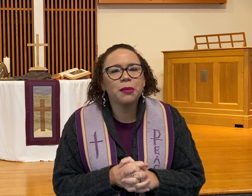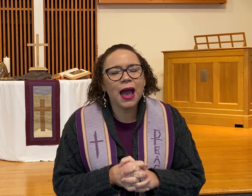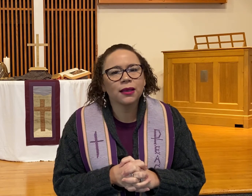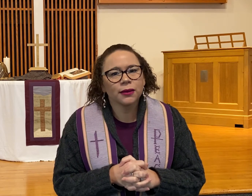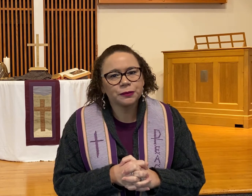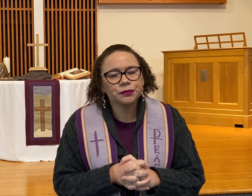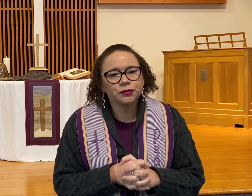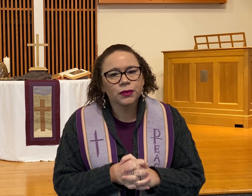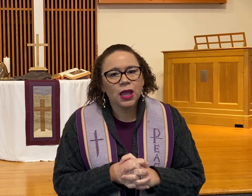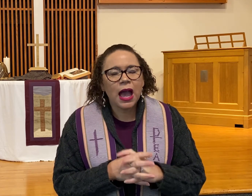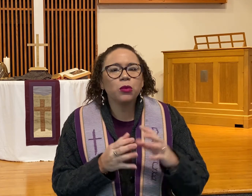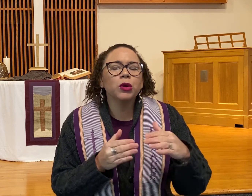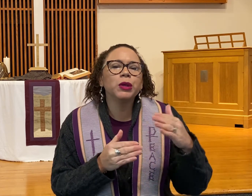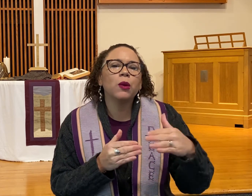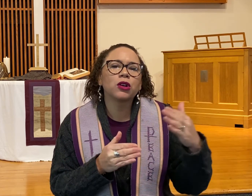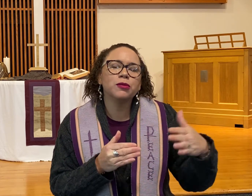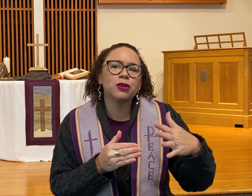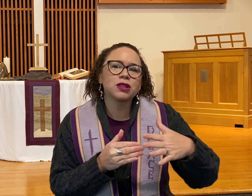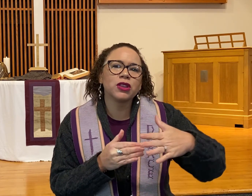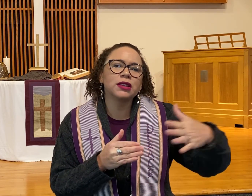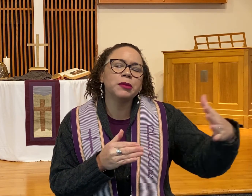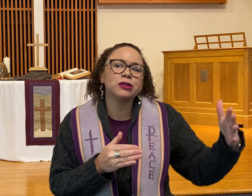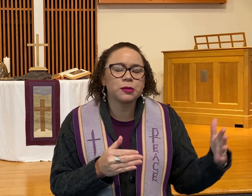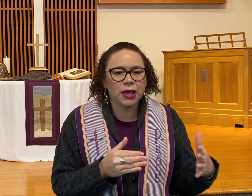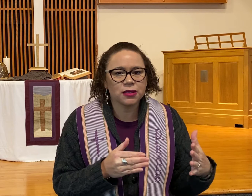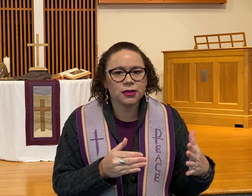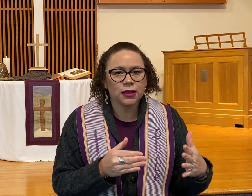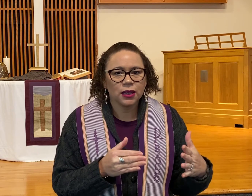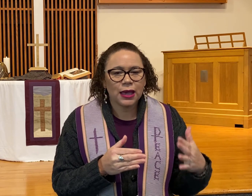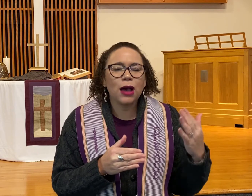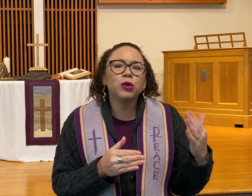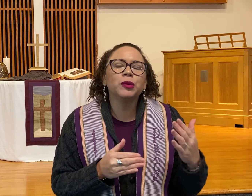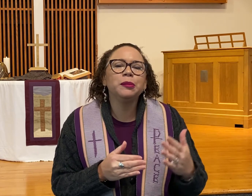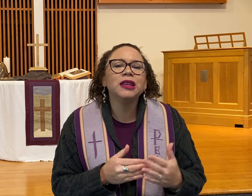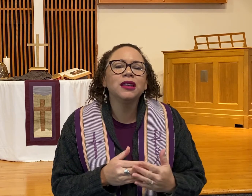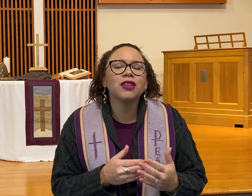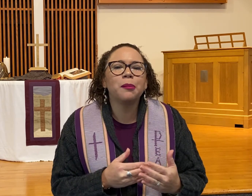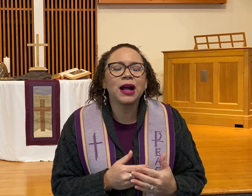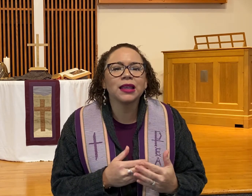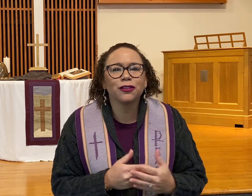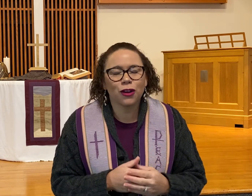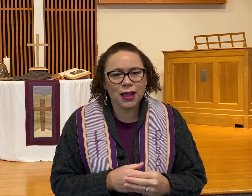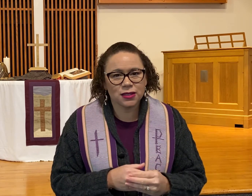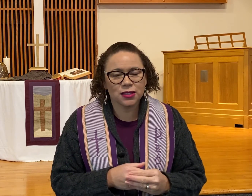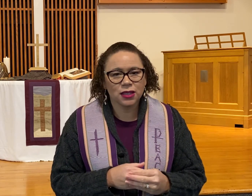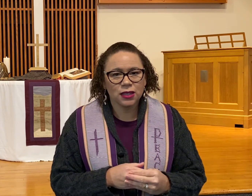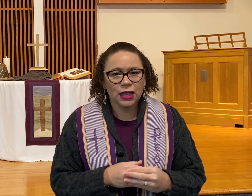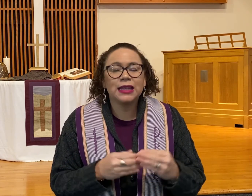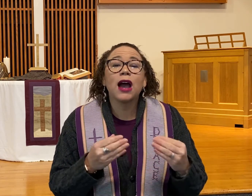back? How will we welcome those on the liminal space? How will we be the body of Christ? And how will